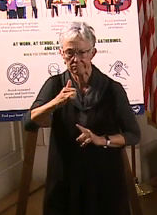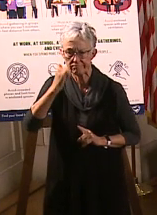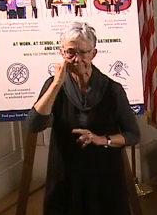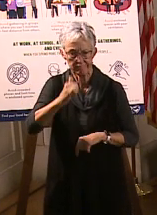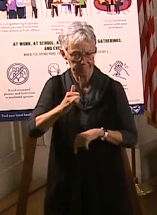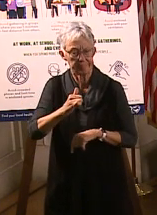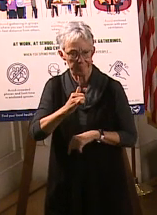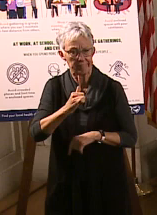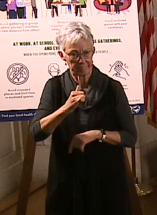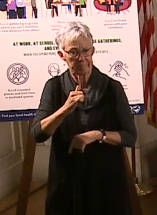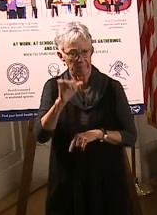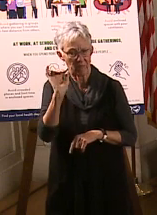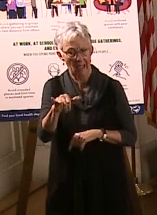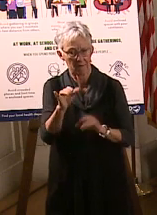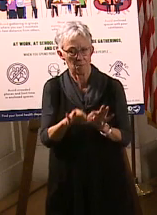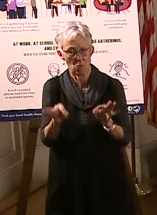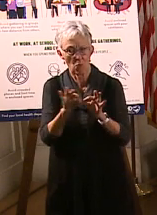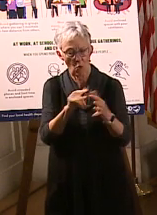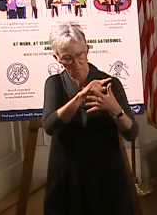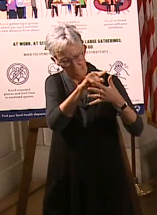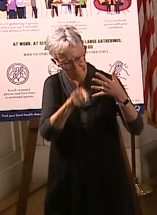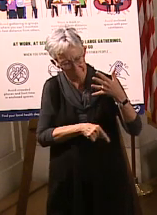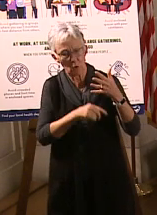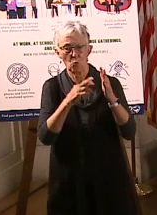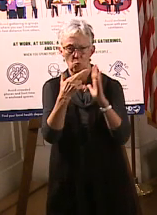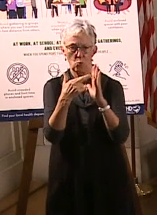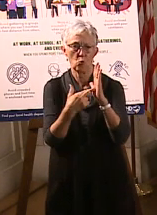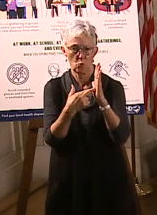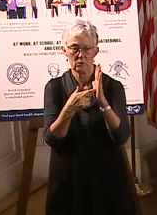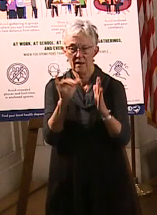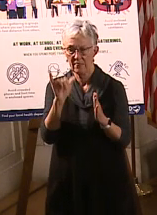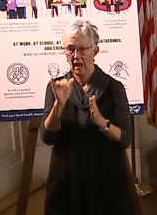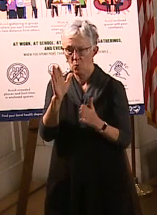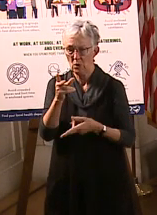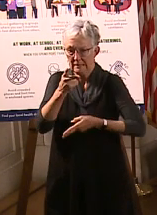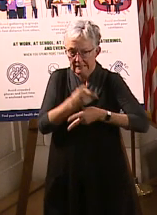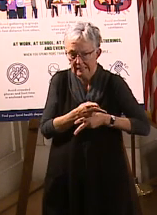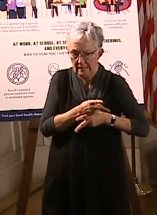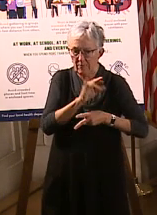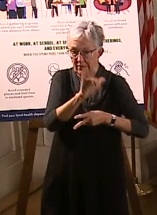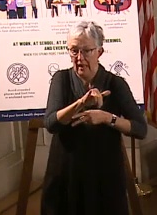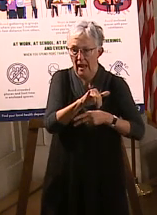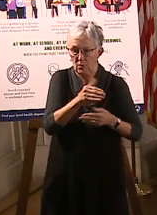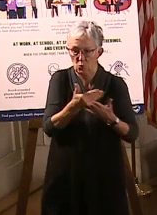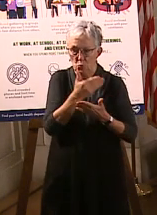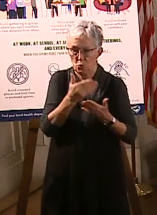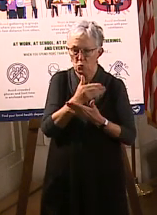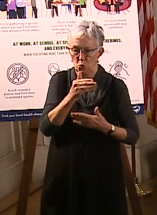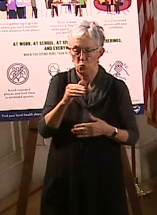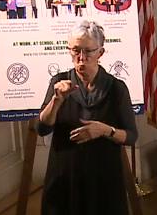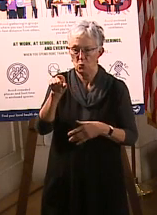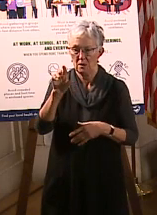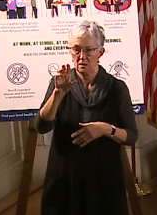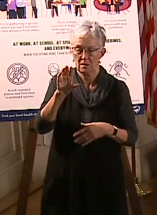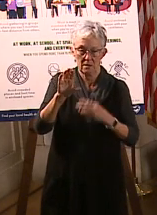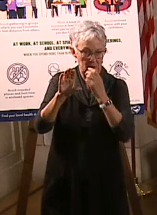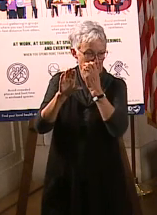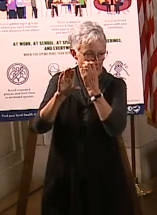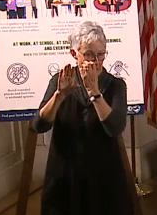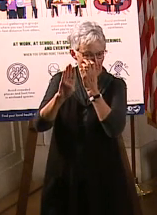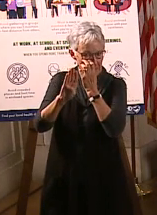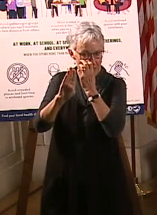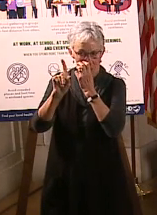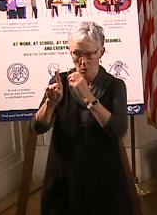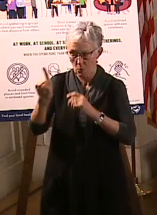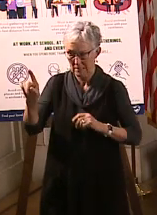under control as we roll out our vaccinations. So I'll end it there, Governor, and turn it back to you. Sure,